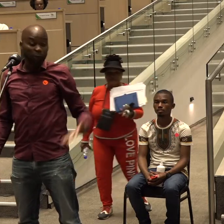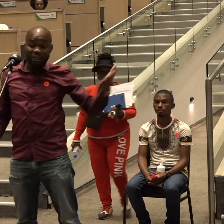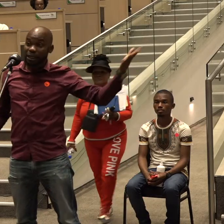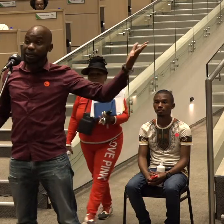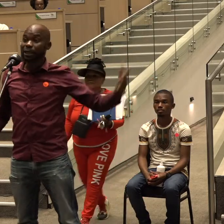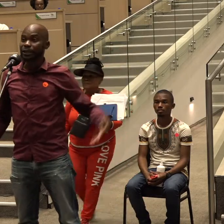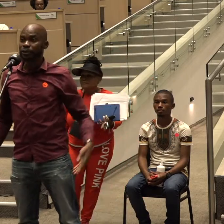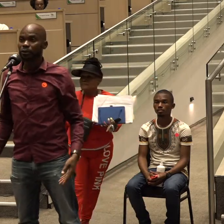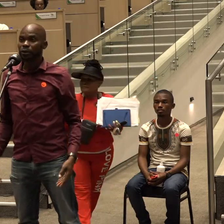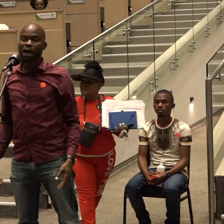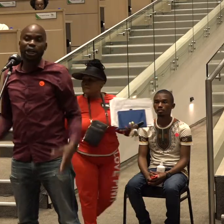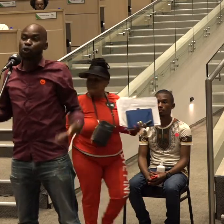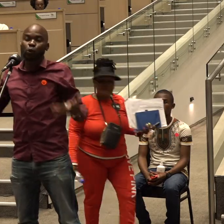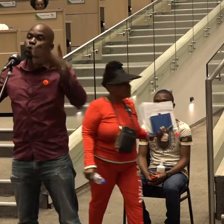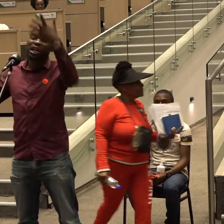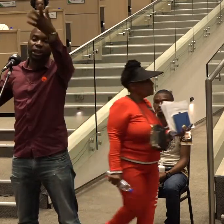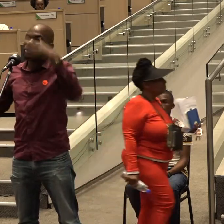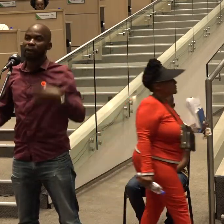joburg